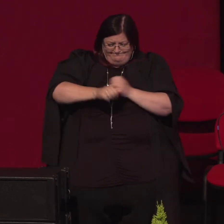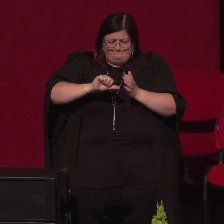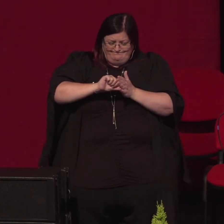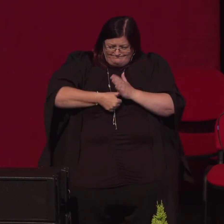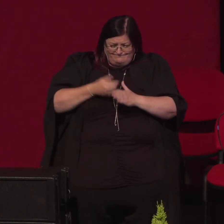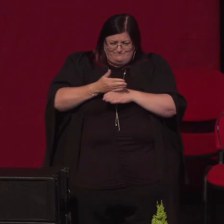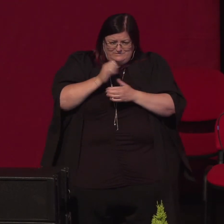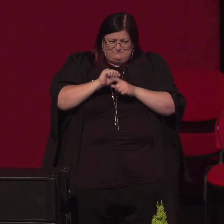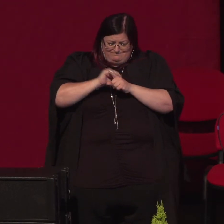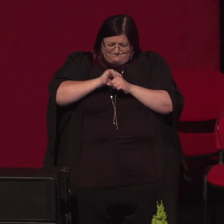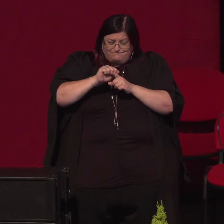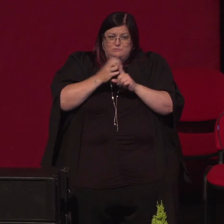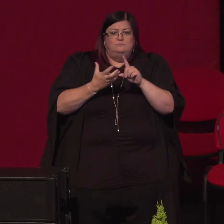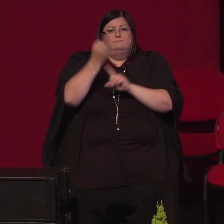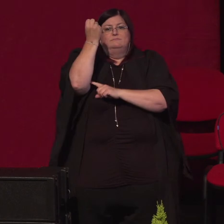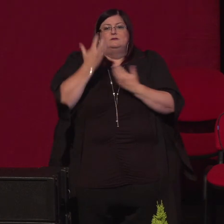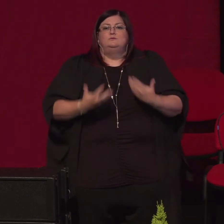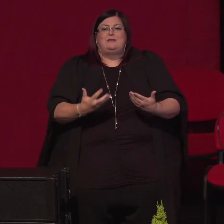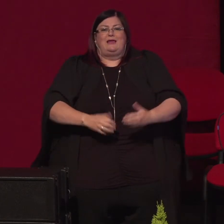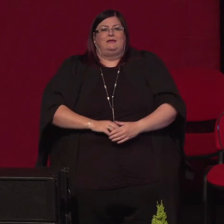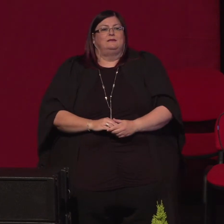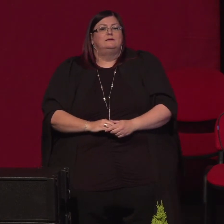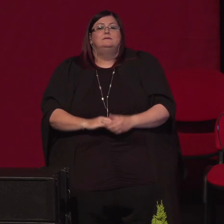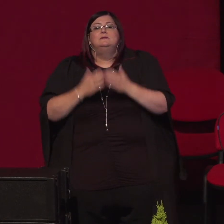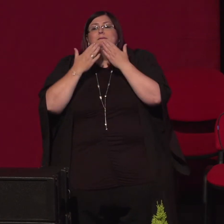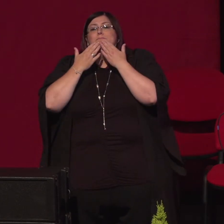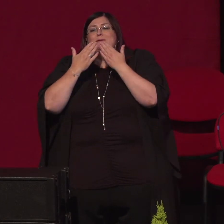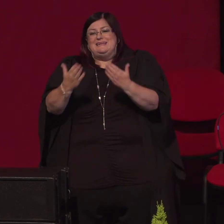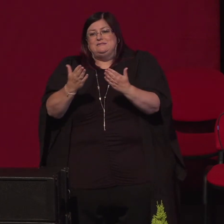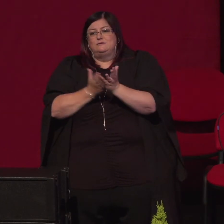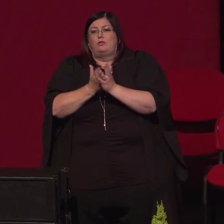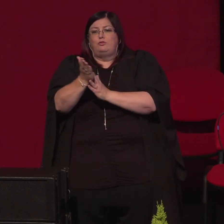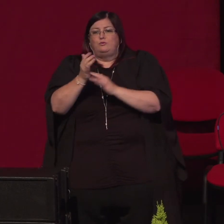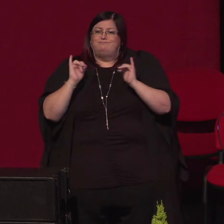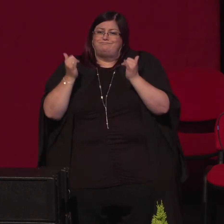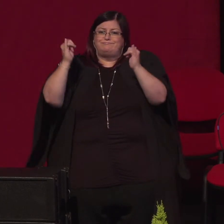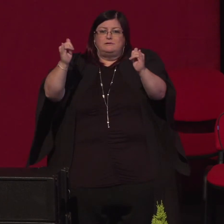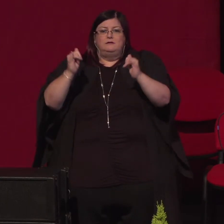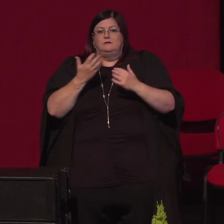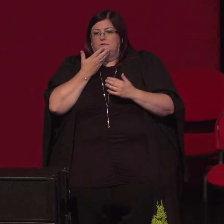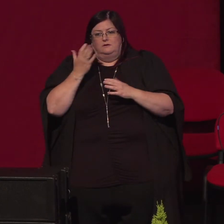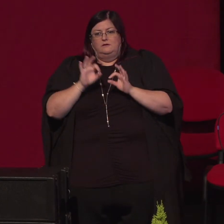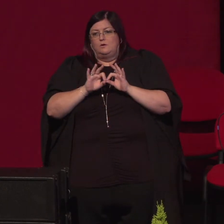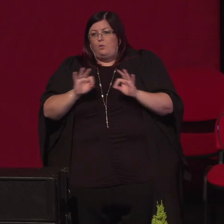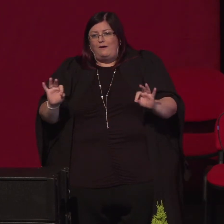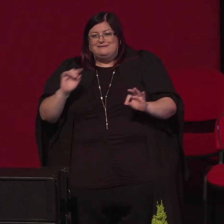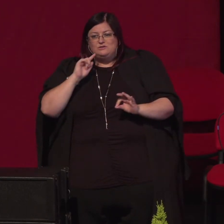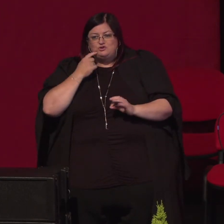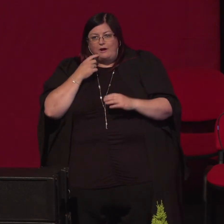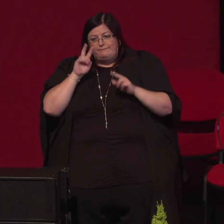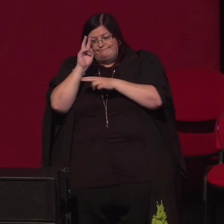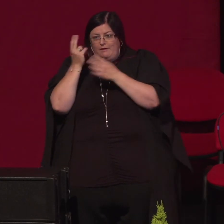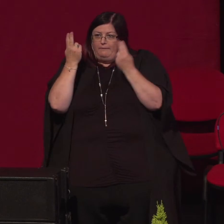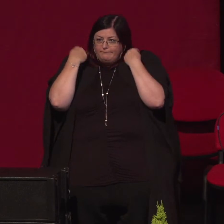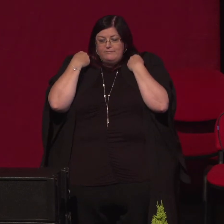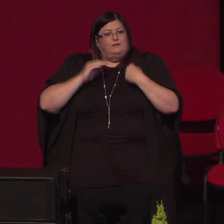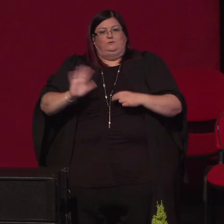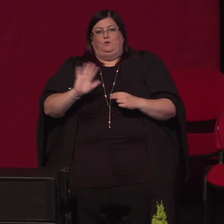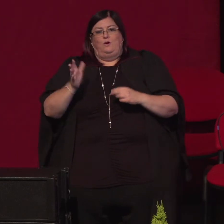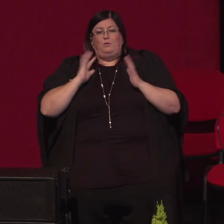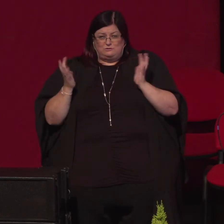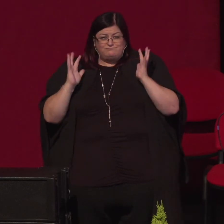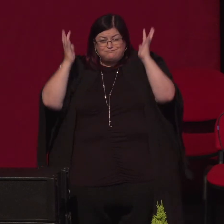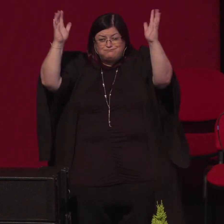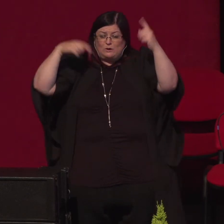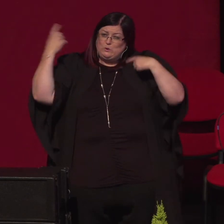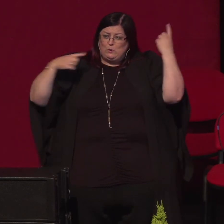achieving an academic award. So please, during the ceremony, do not be quiet, do not be shy. Make as much noise as you would